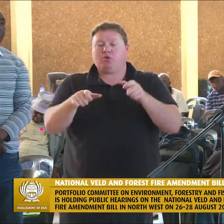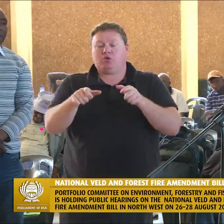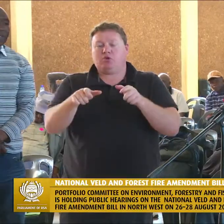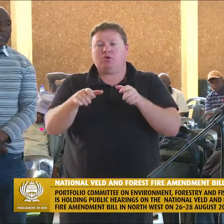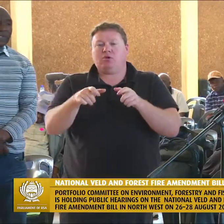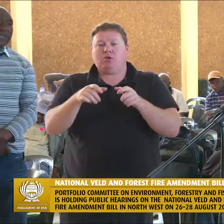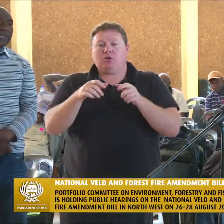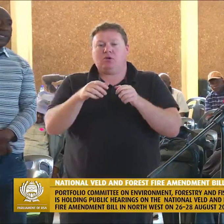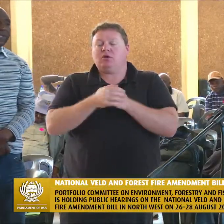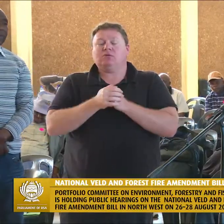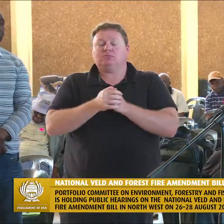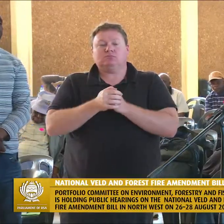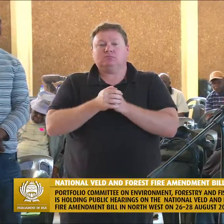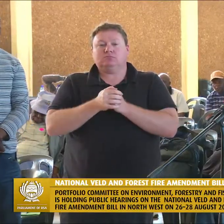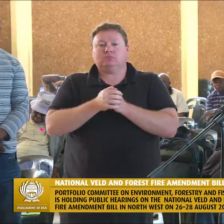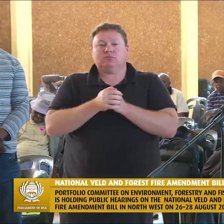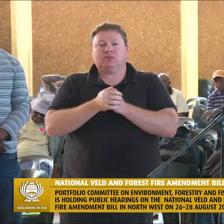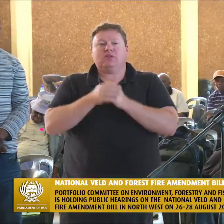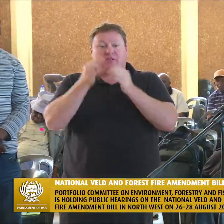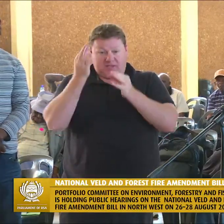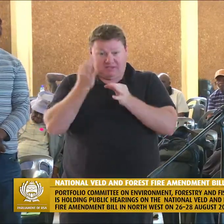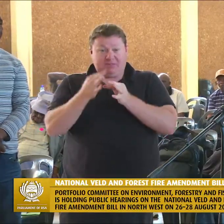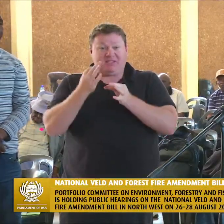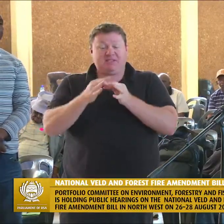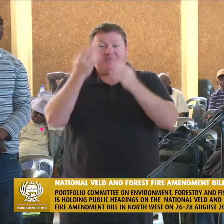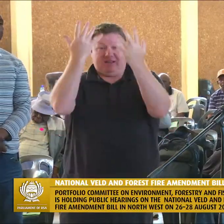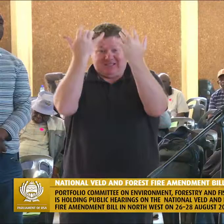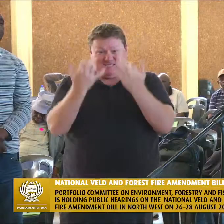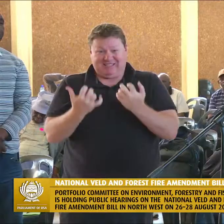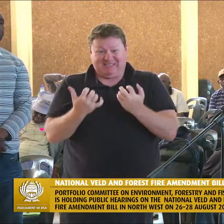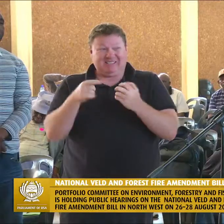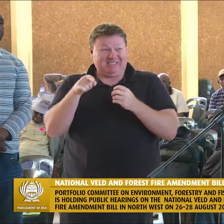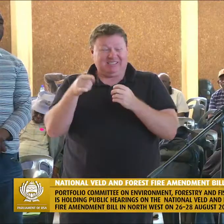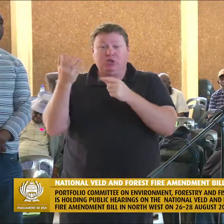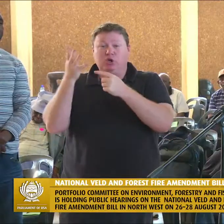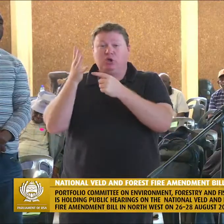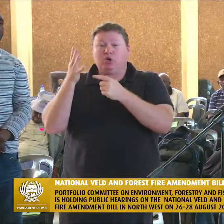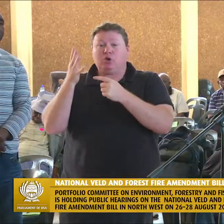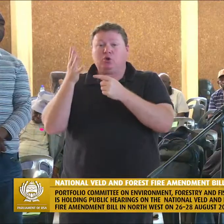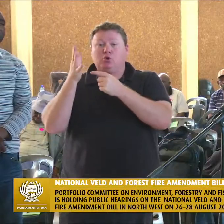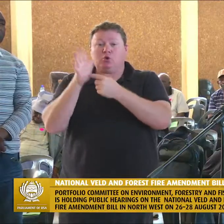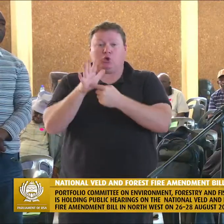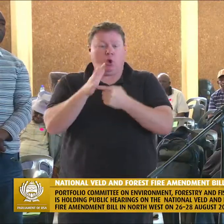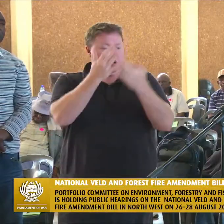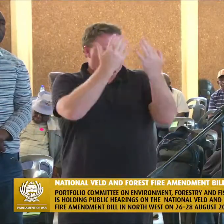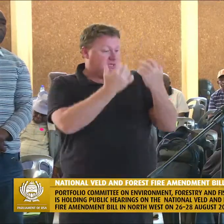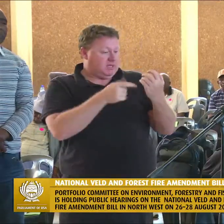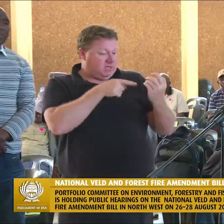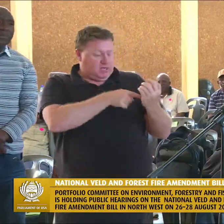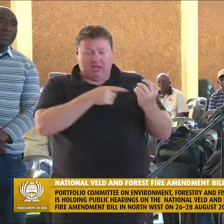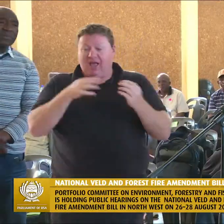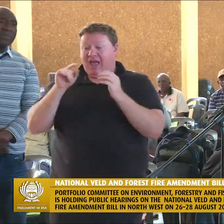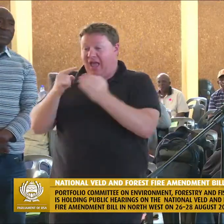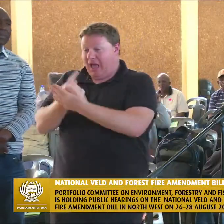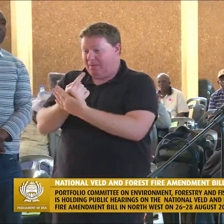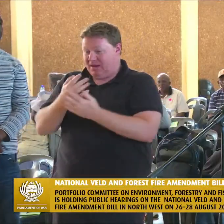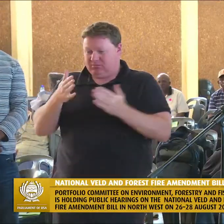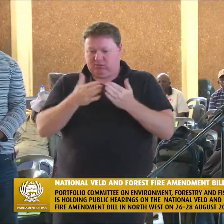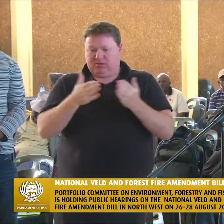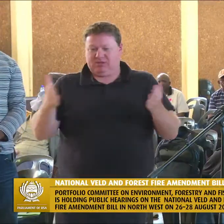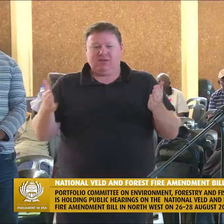reporting upon visas what is actually happening at ground level there is a huge disparity by nearly almost